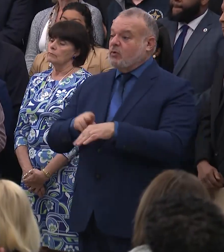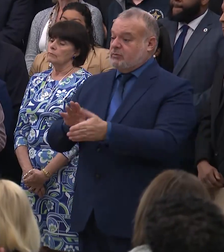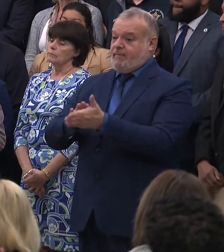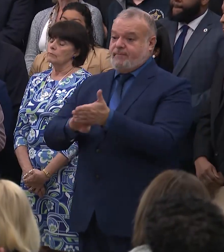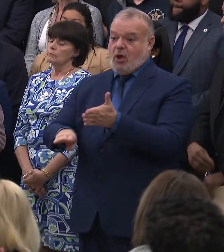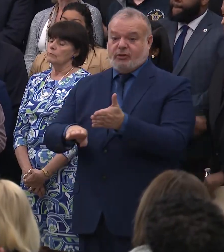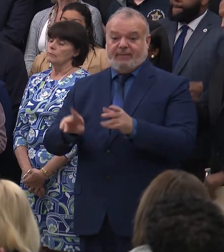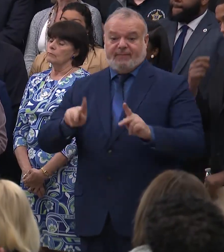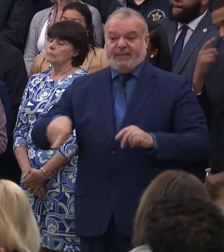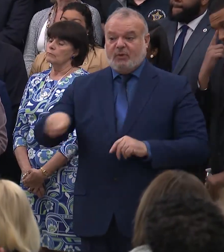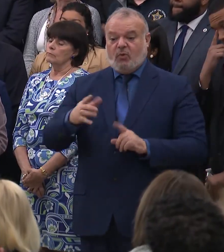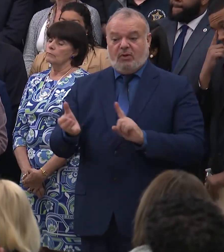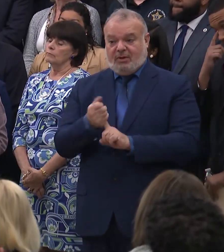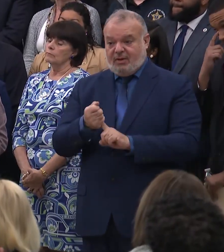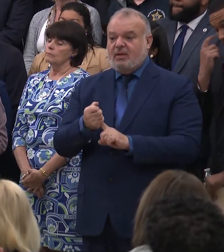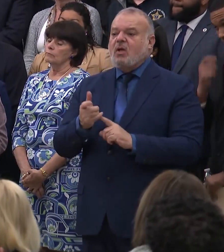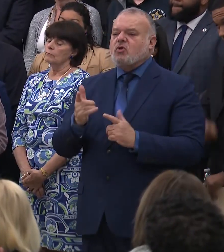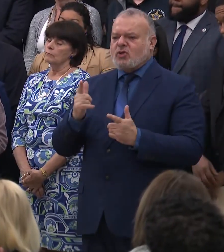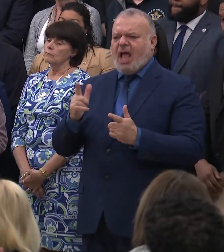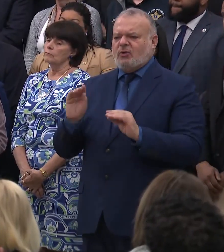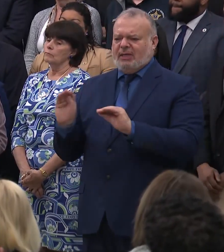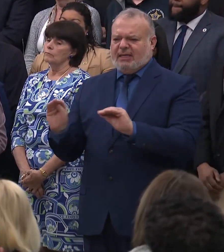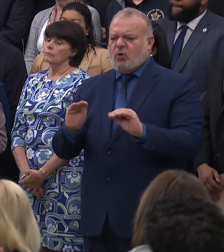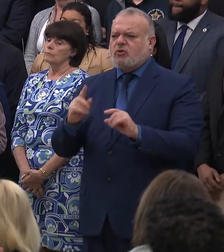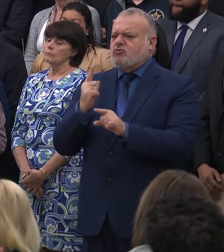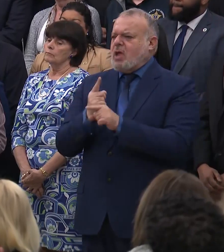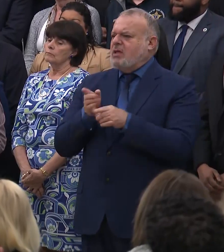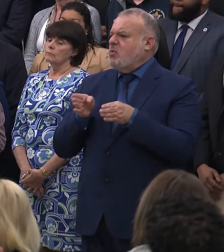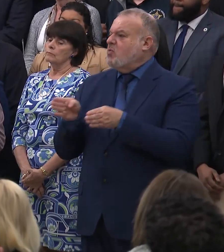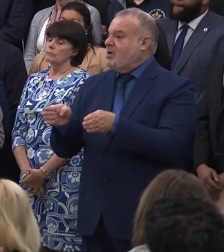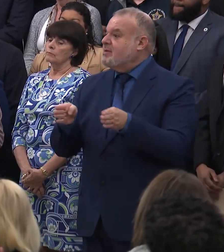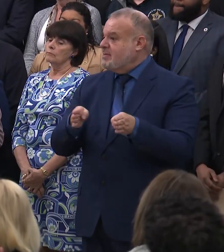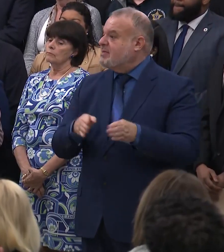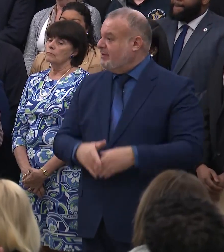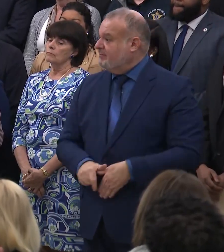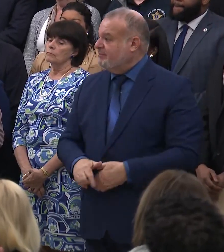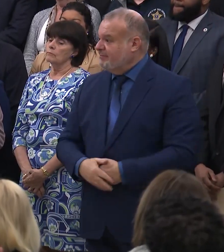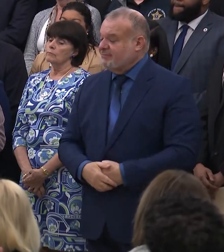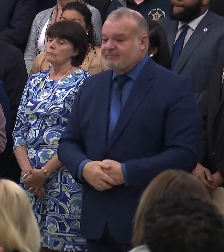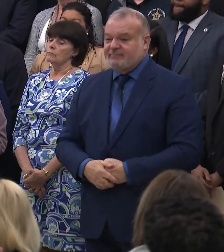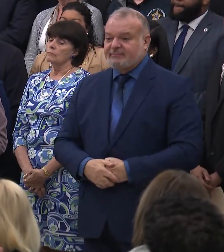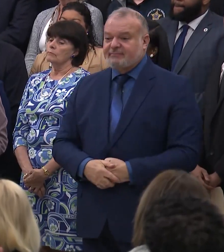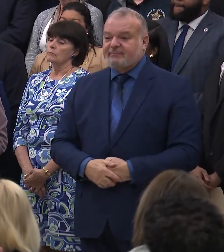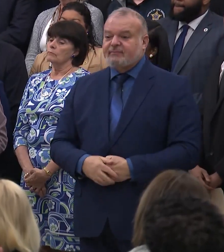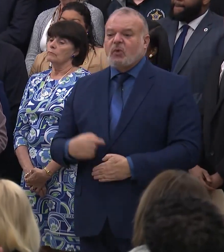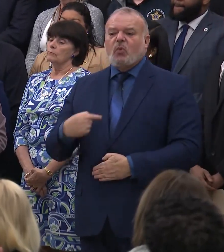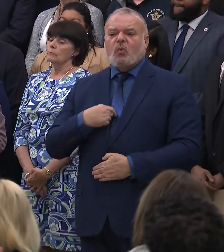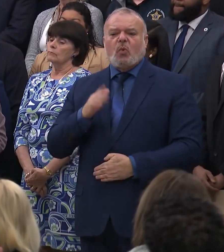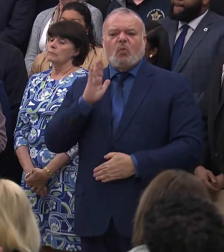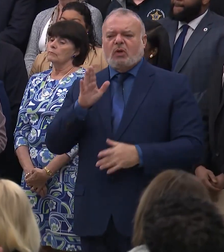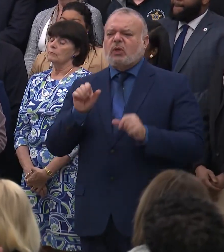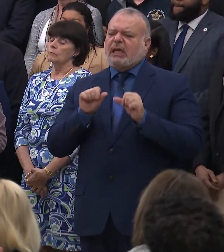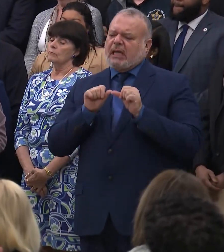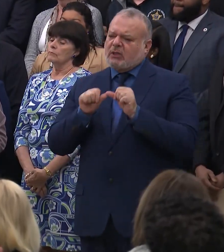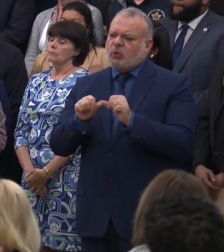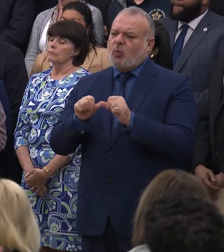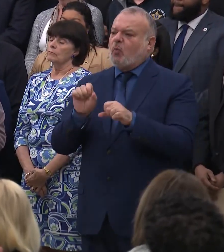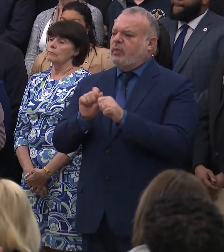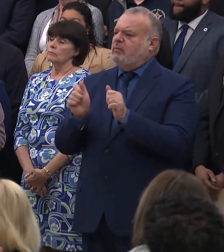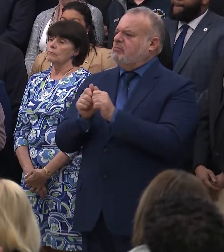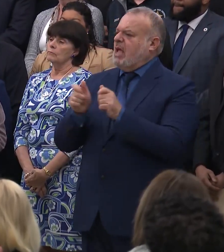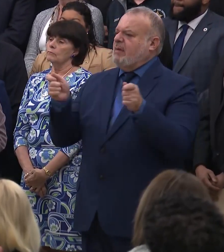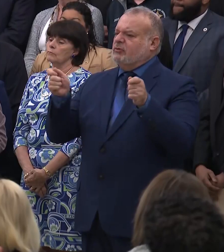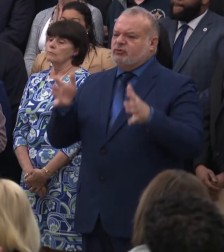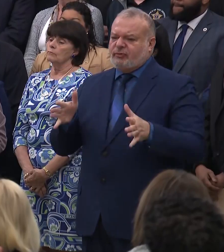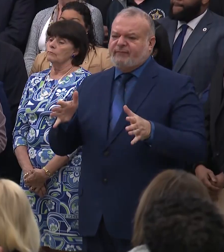the Commonwealth in the right direction. We will continue to work with the administration to bring about meaningful legal reform, not only